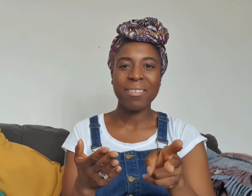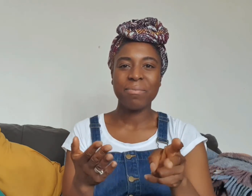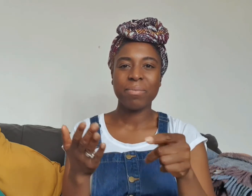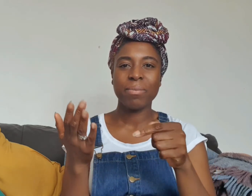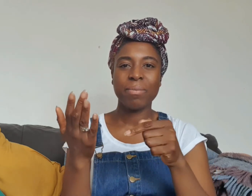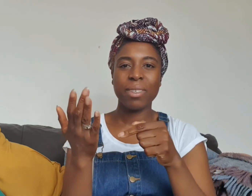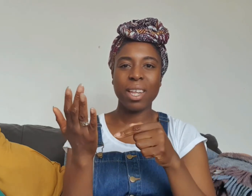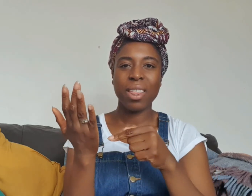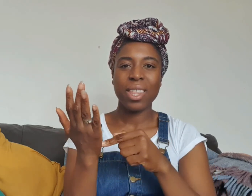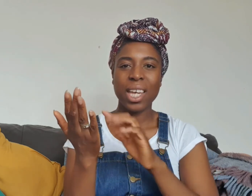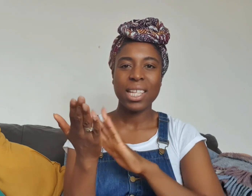again.